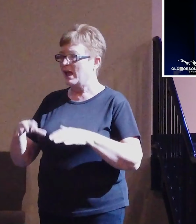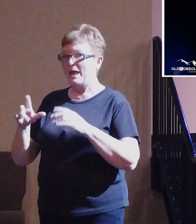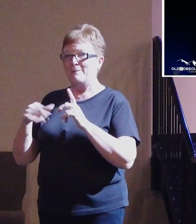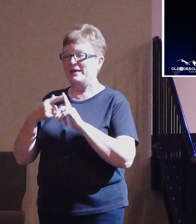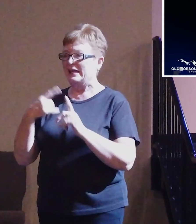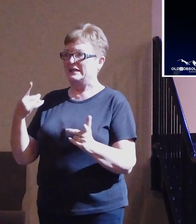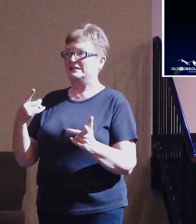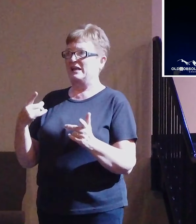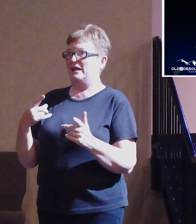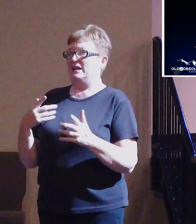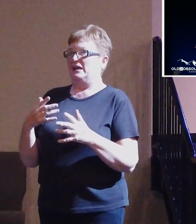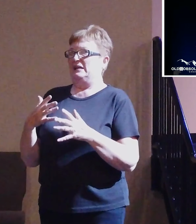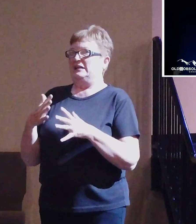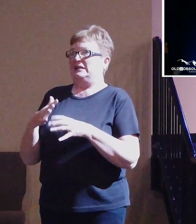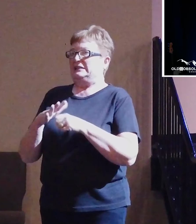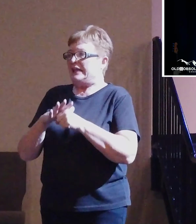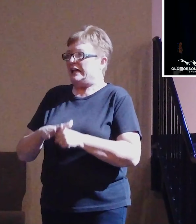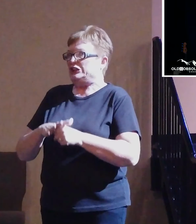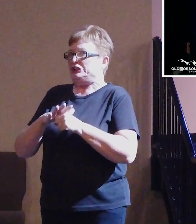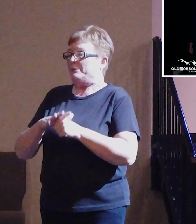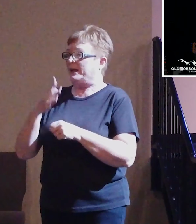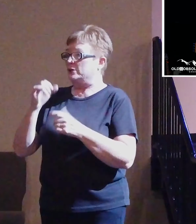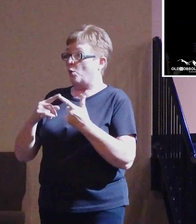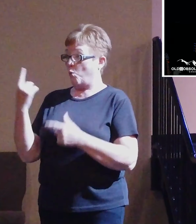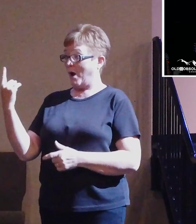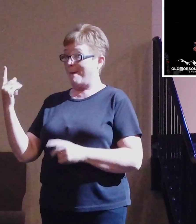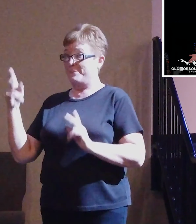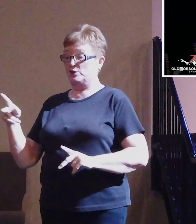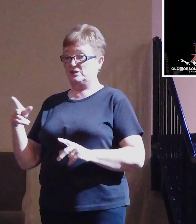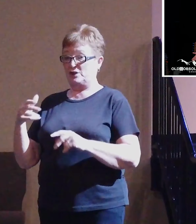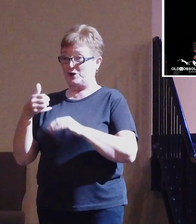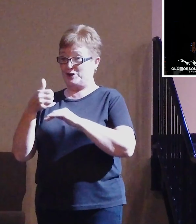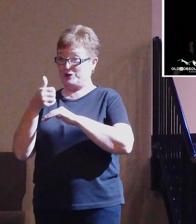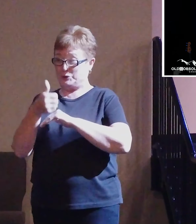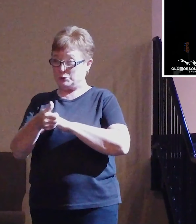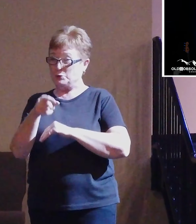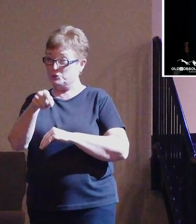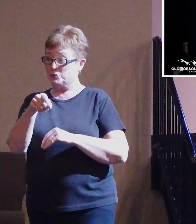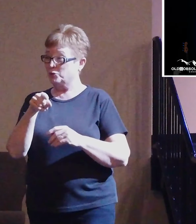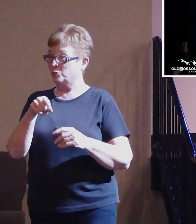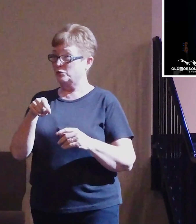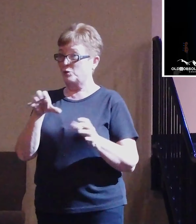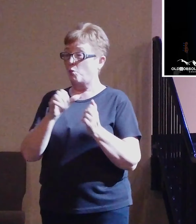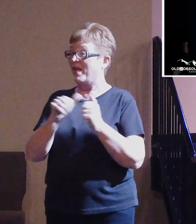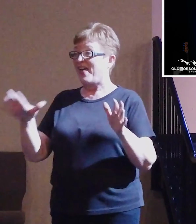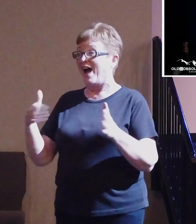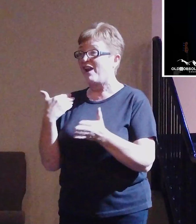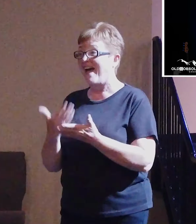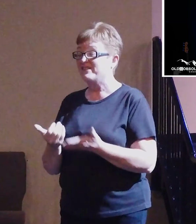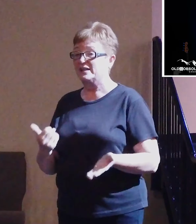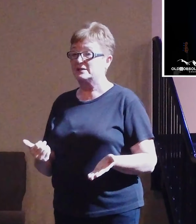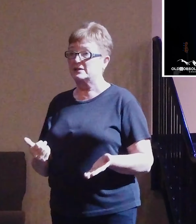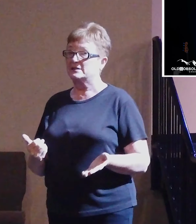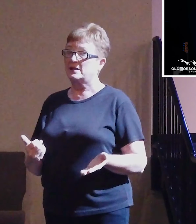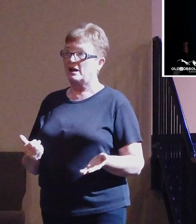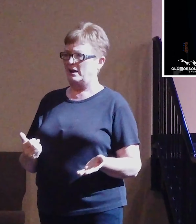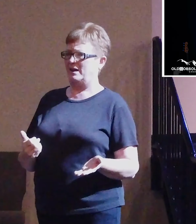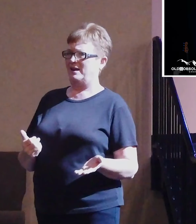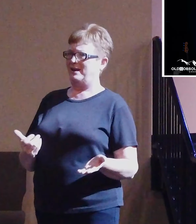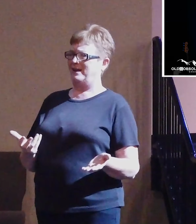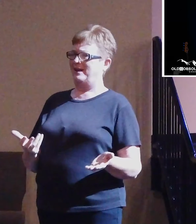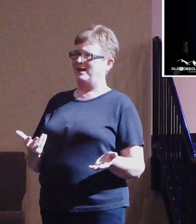in tension because one person accuses another person of something without evidence, but it's like, well, I just sort of,